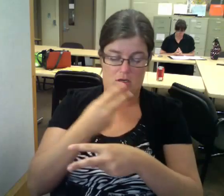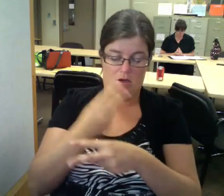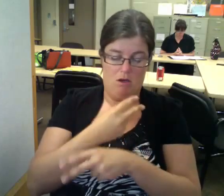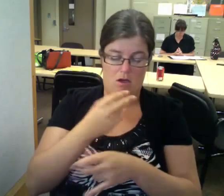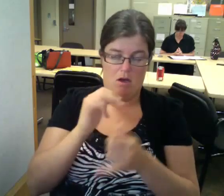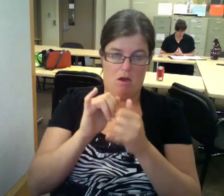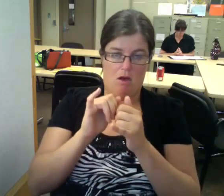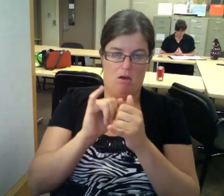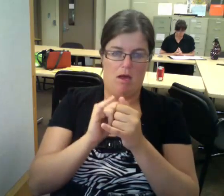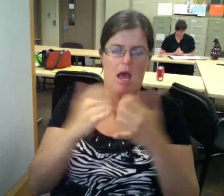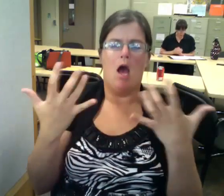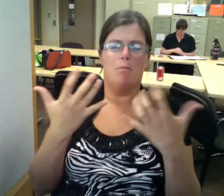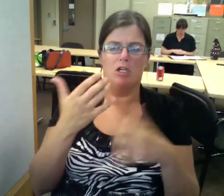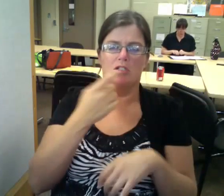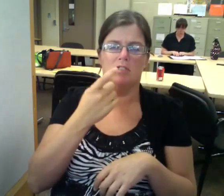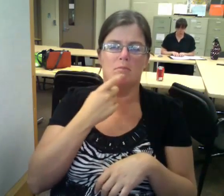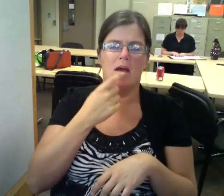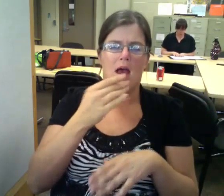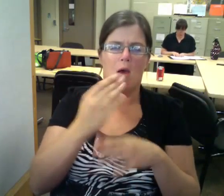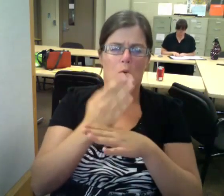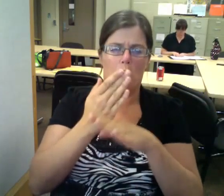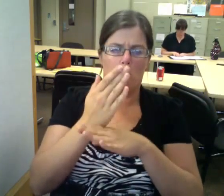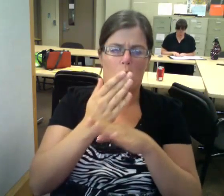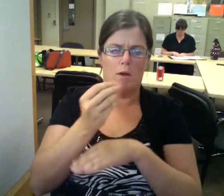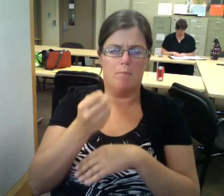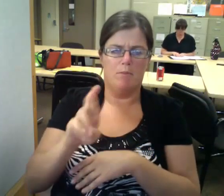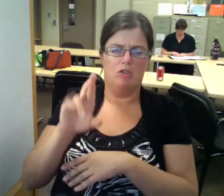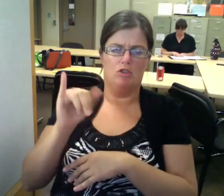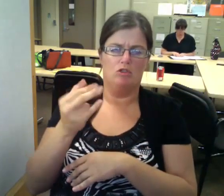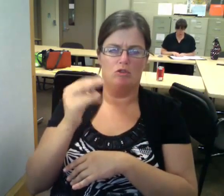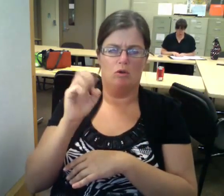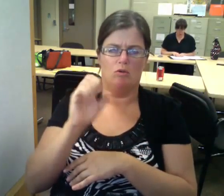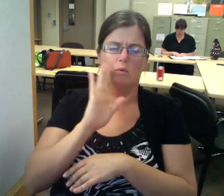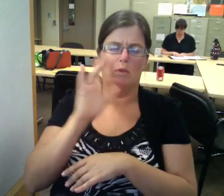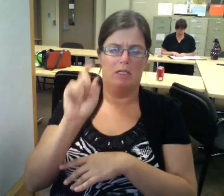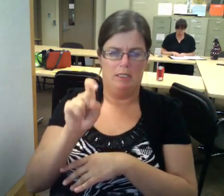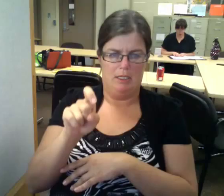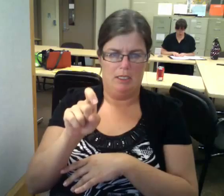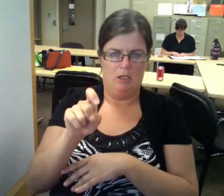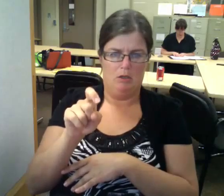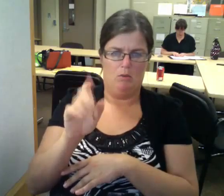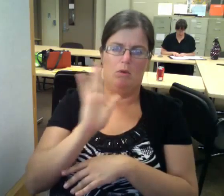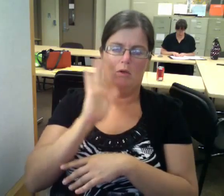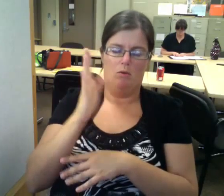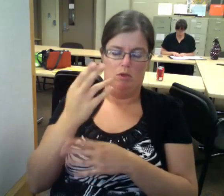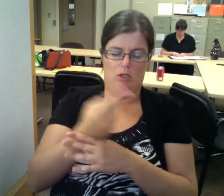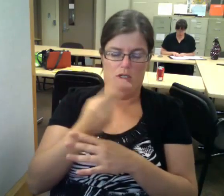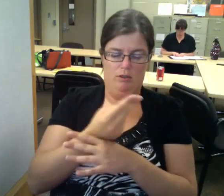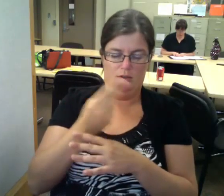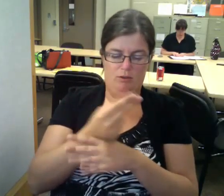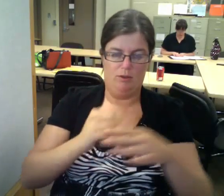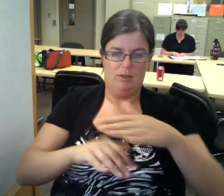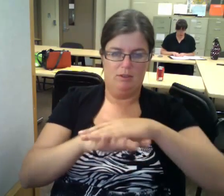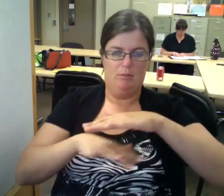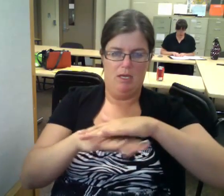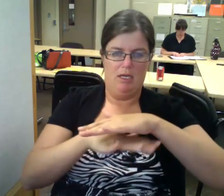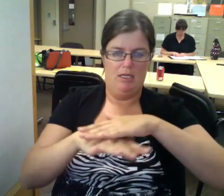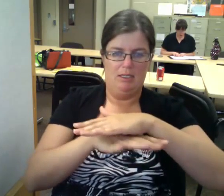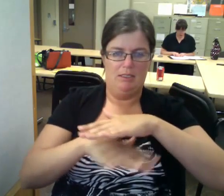this, we are going to use a basic formula that we've studied a lot already, which is the one to find the area of